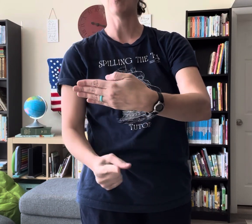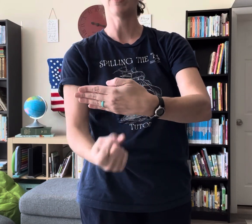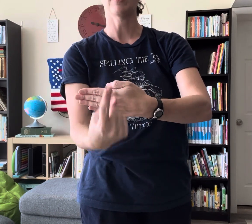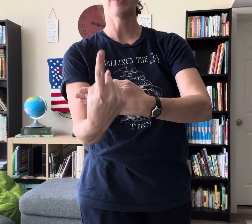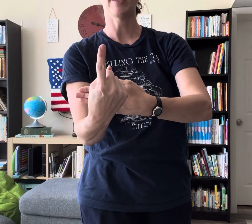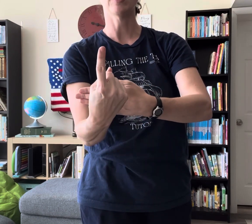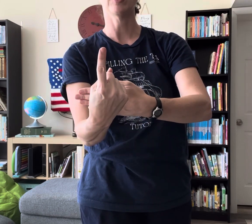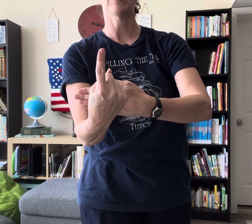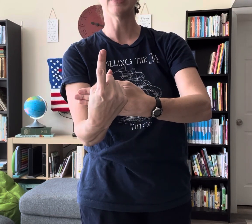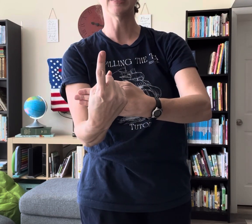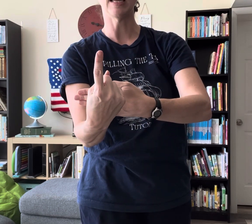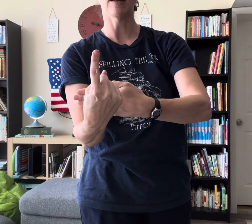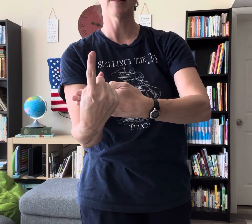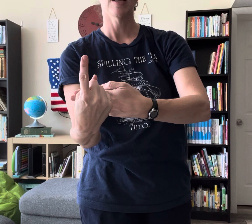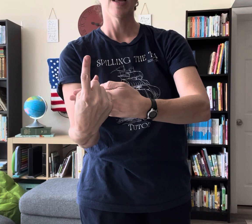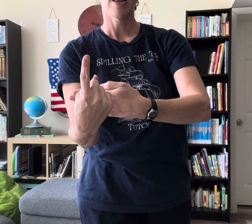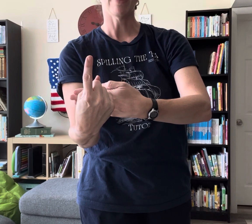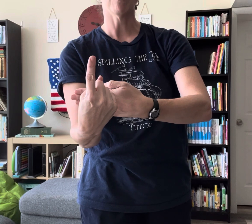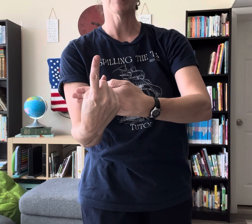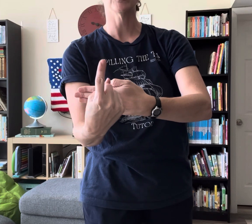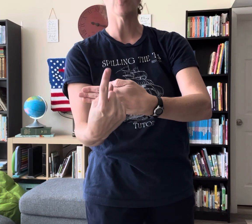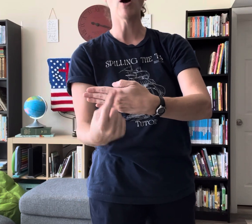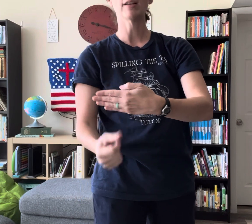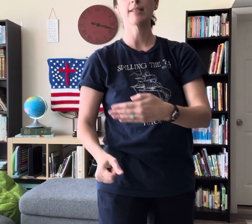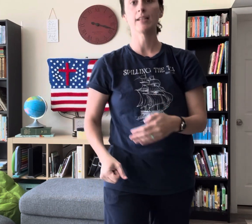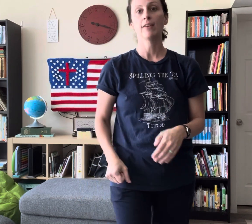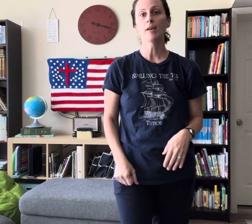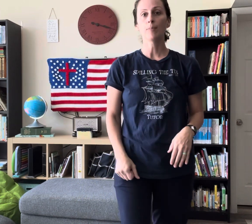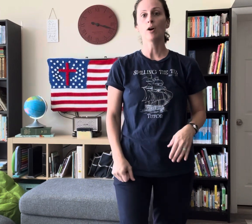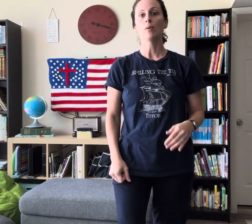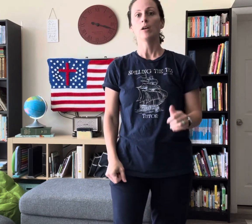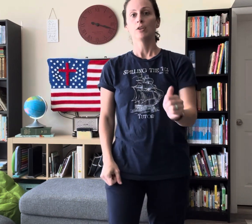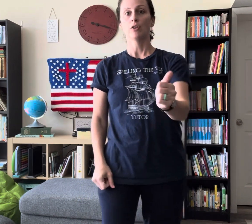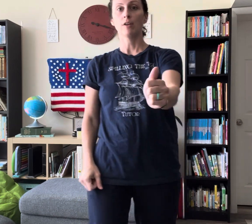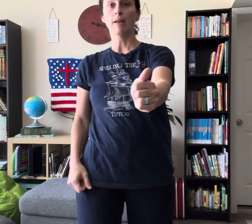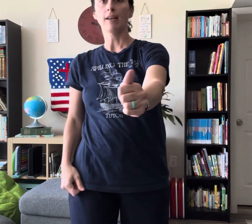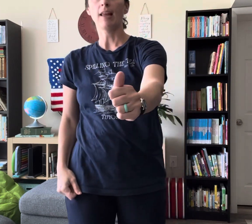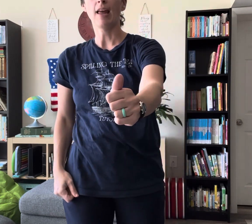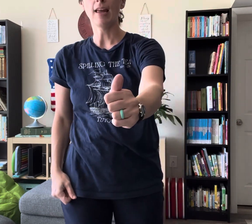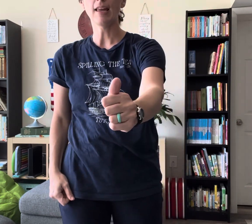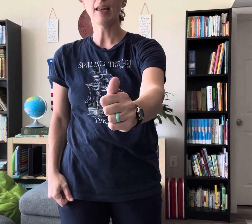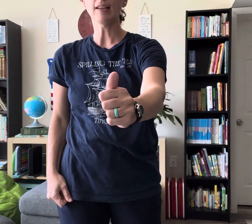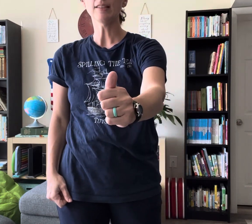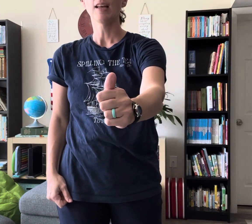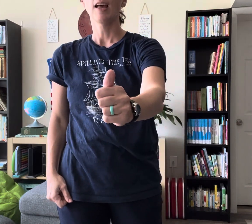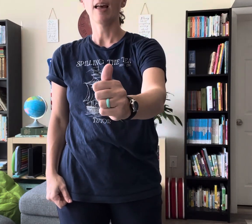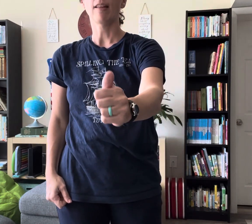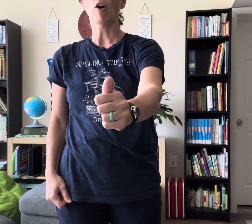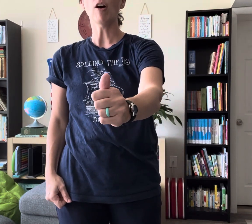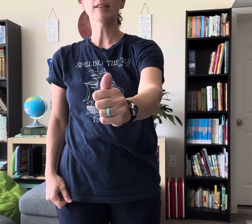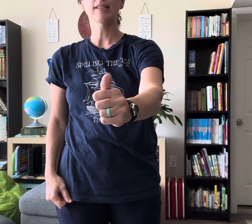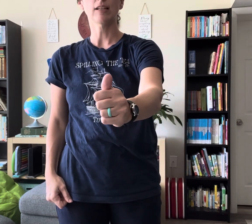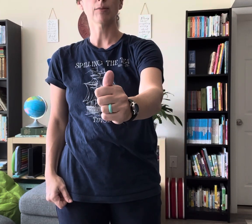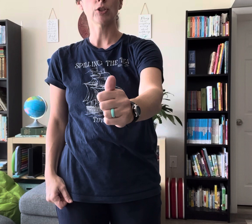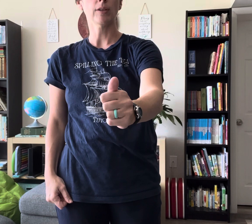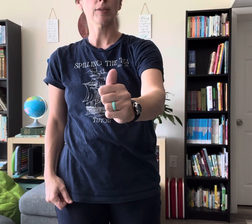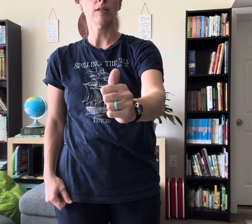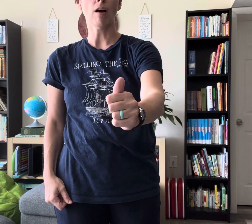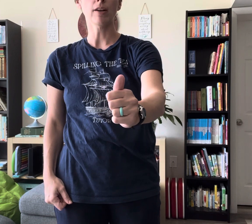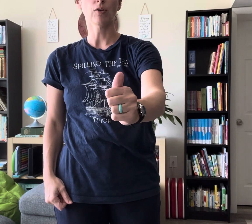1, Council of Nicaea. And then we're going to do Augustine of Hippo. You're going to make an A hand. And then Augustine originally was not a